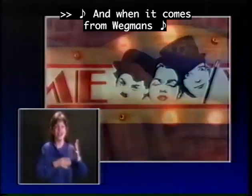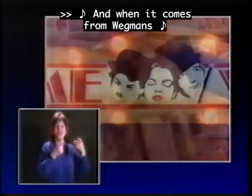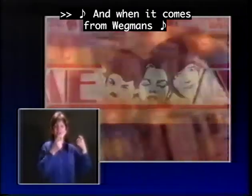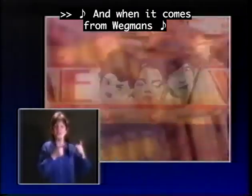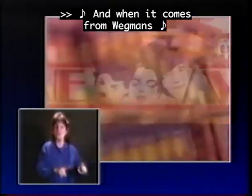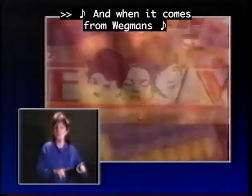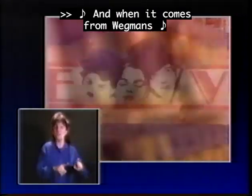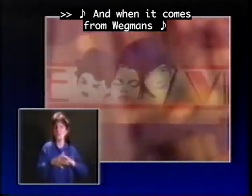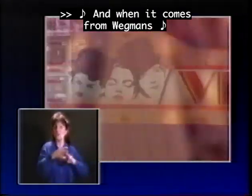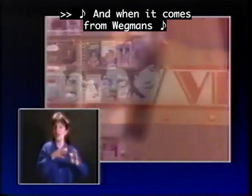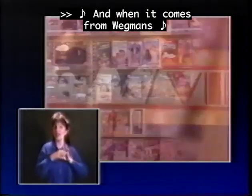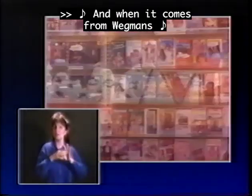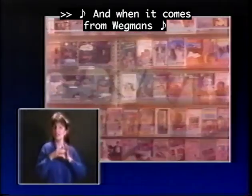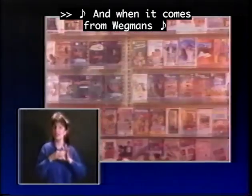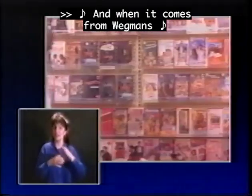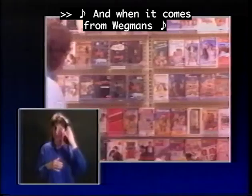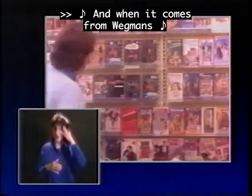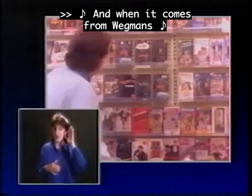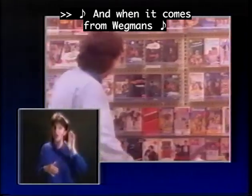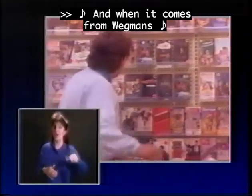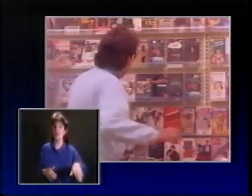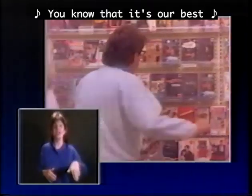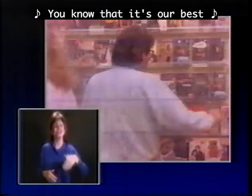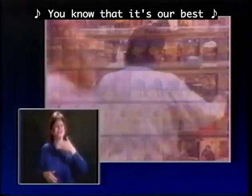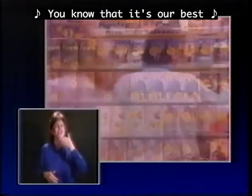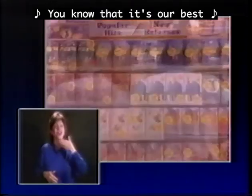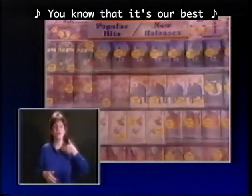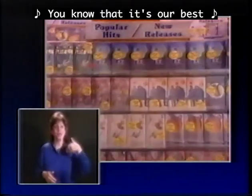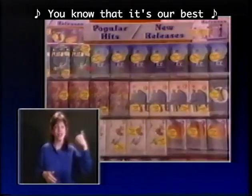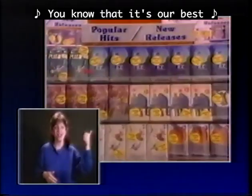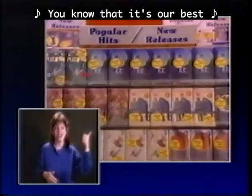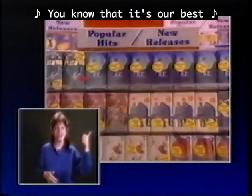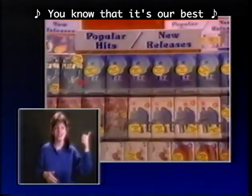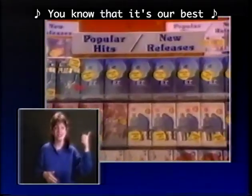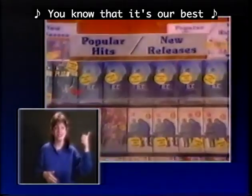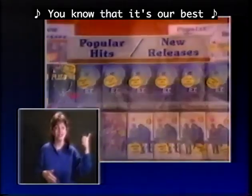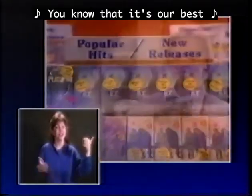when it comes from Wegmans, you know that it's our best.